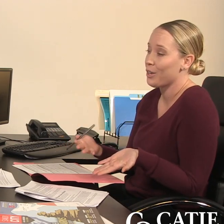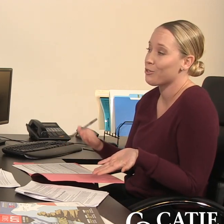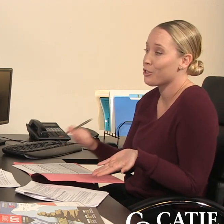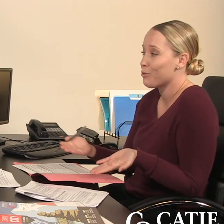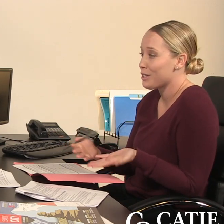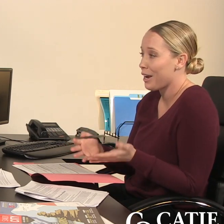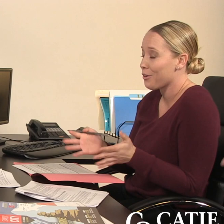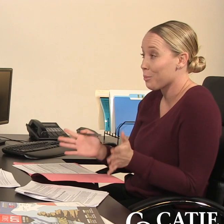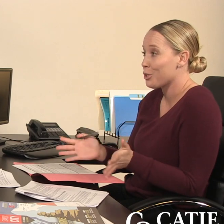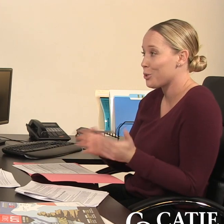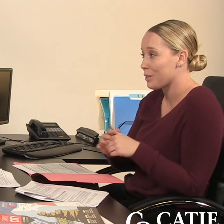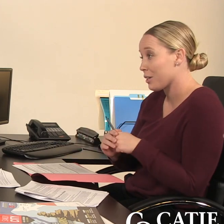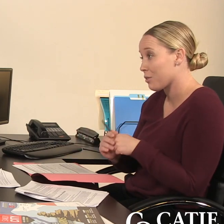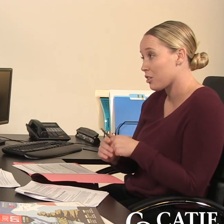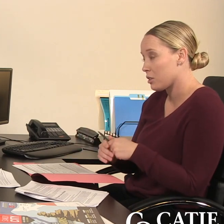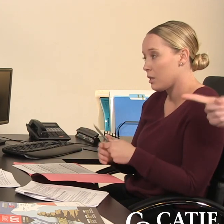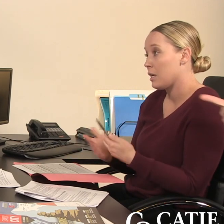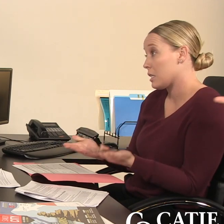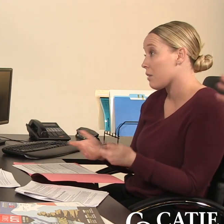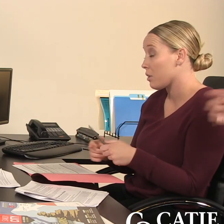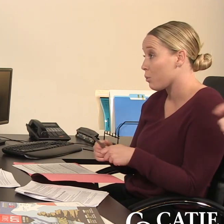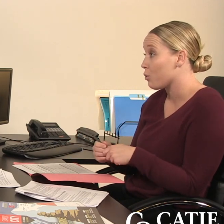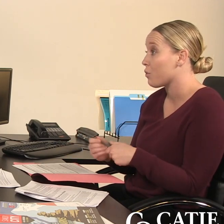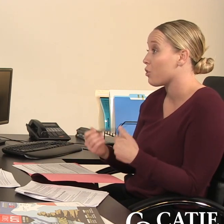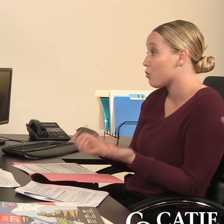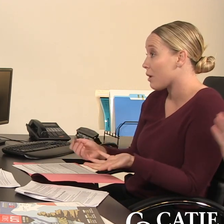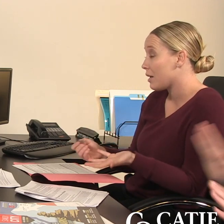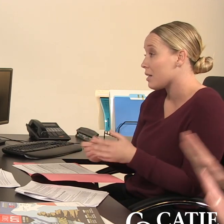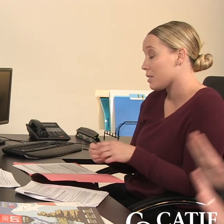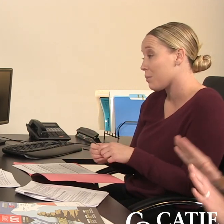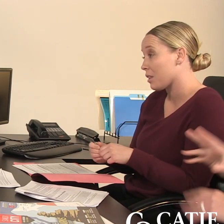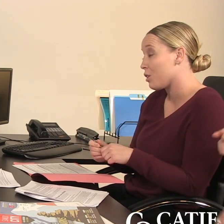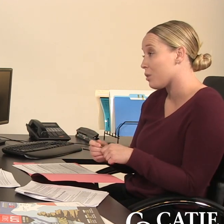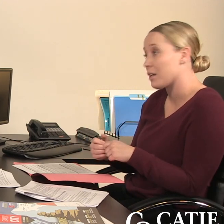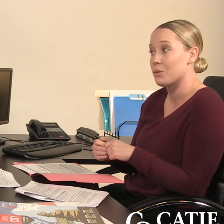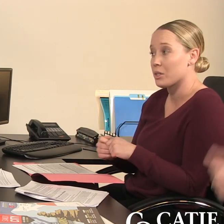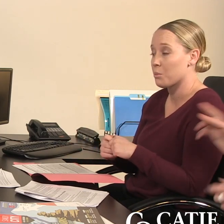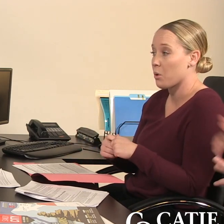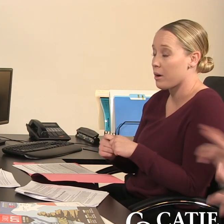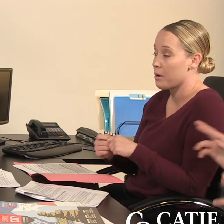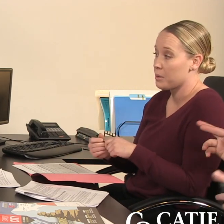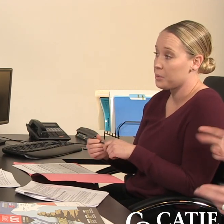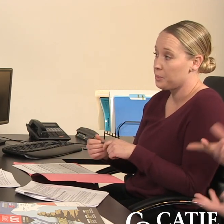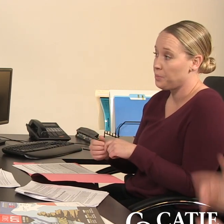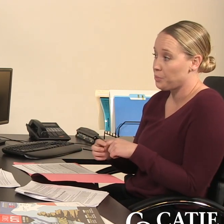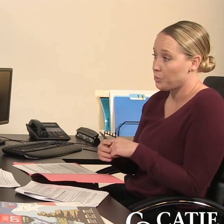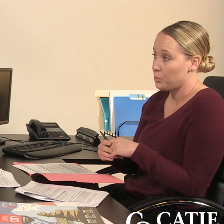you should retire or push you in that direction. It's definitely when you feel you're ready and it's something that you'd like to explore.